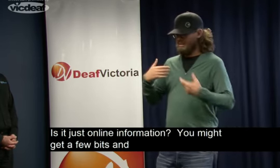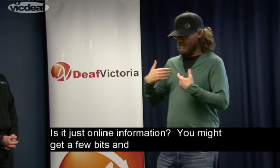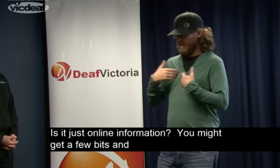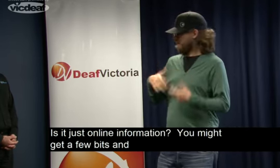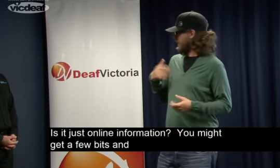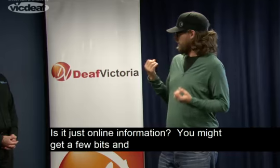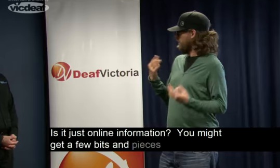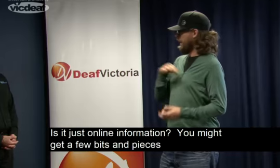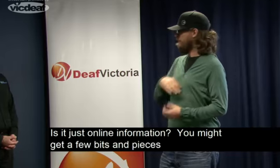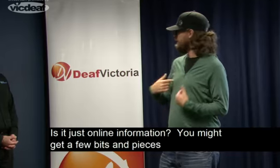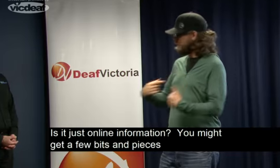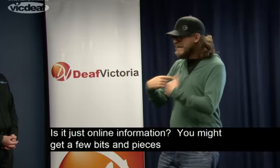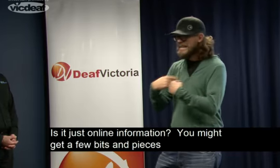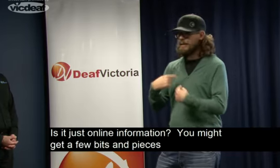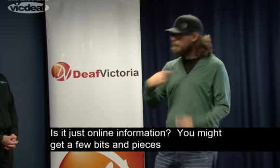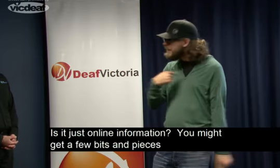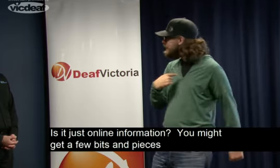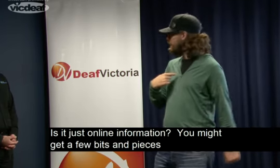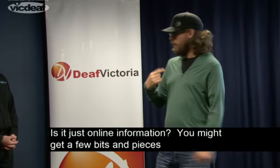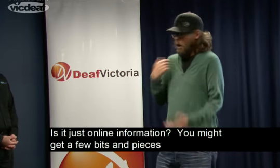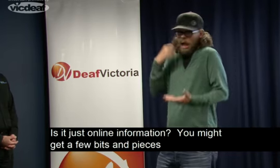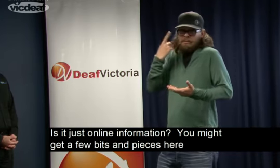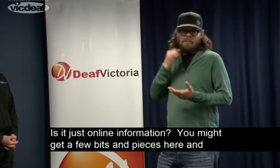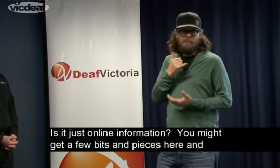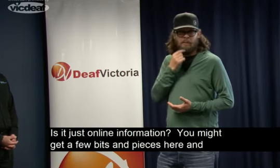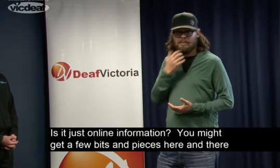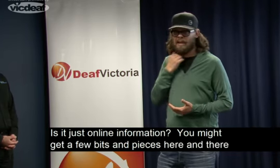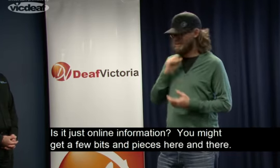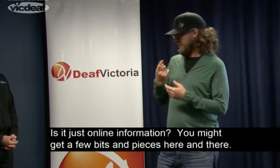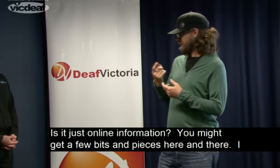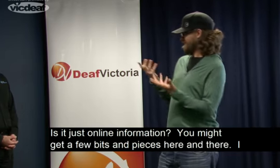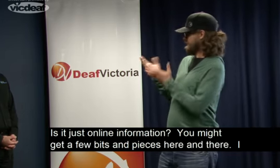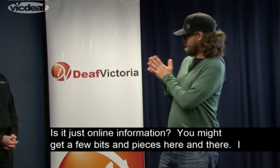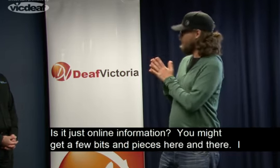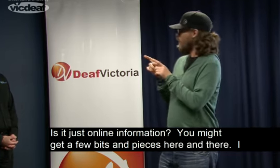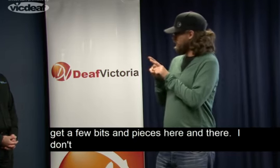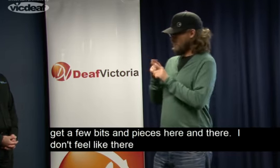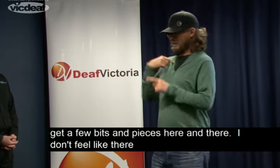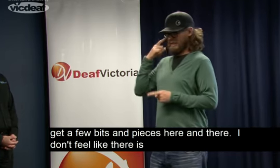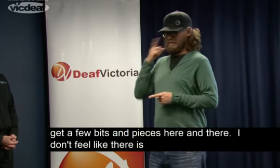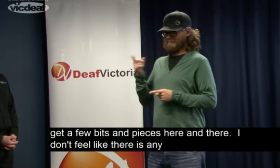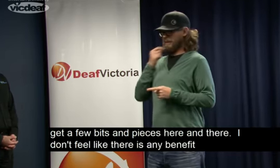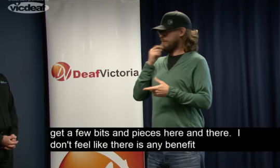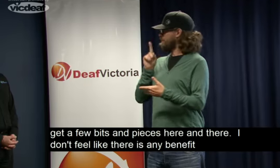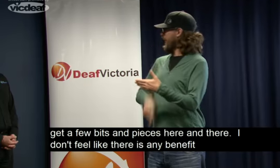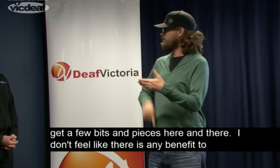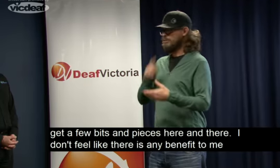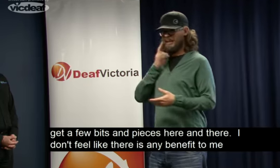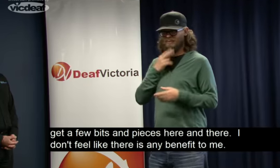and I don't feel like there's any benefit to me. It may sound a little bit harsh and a little bit